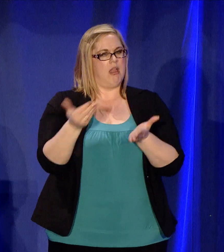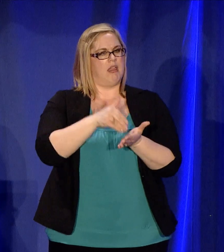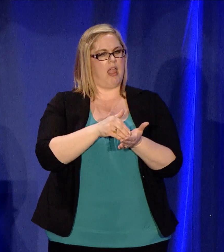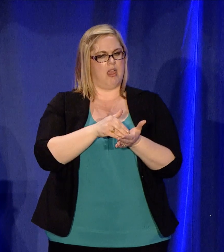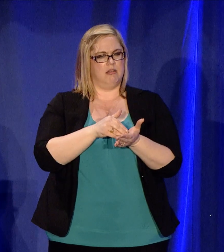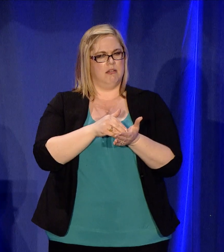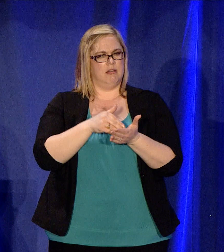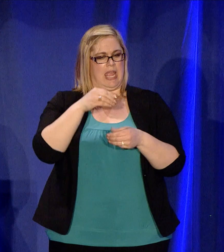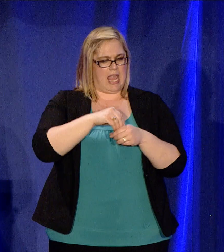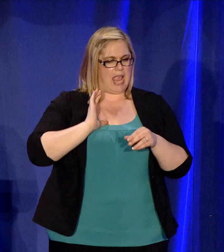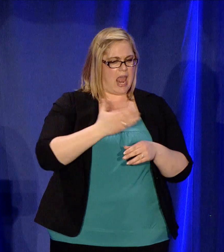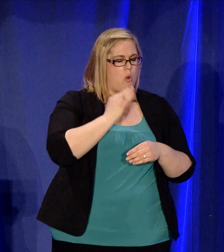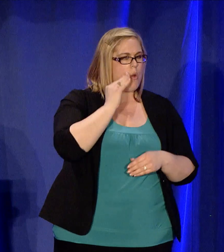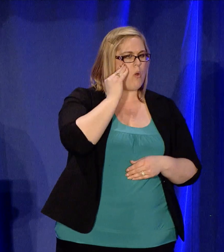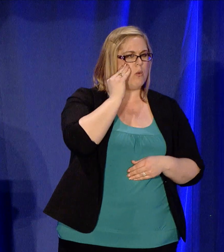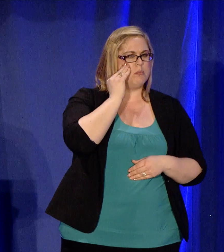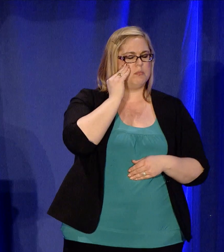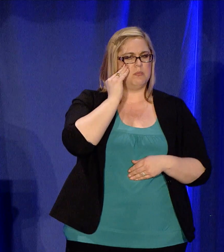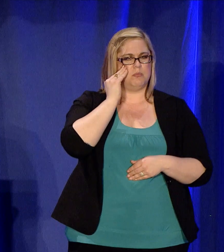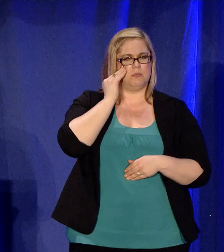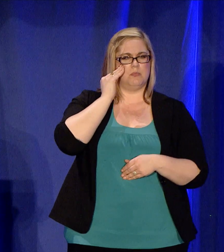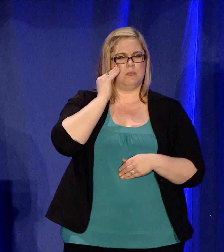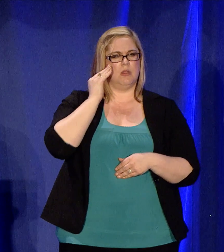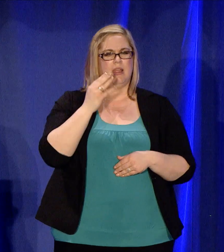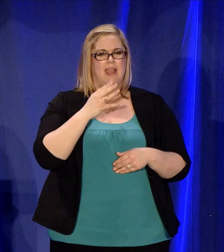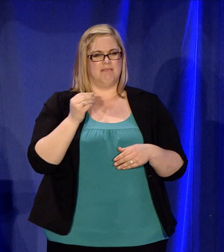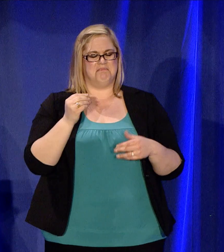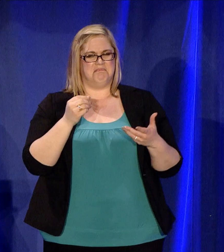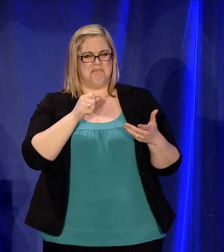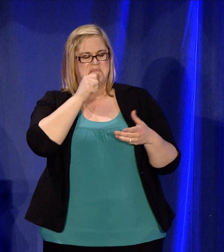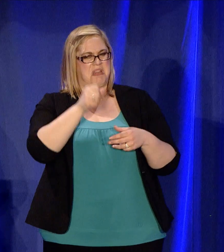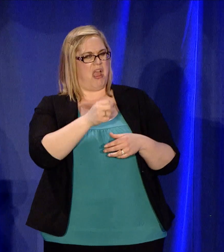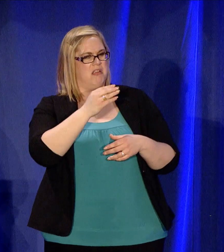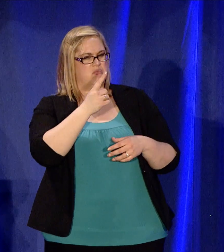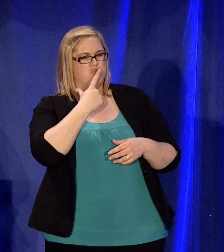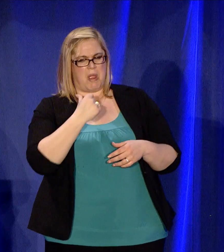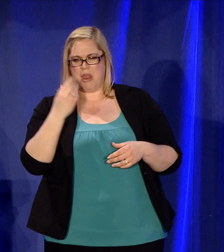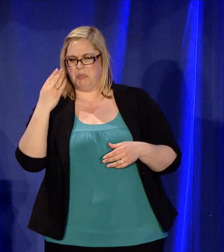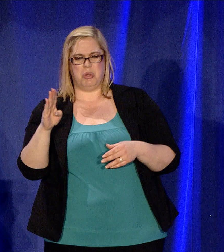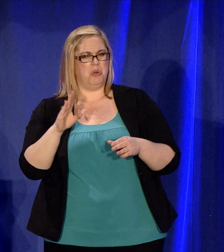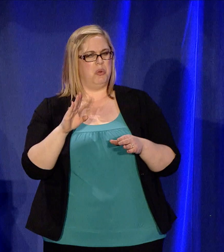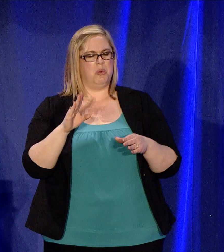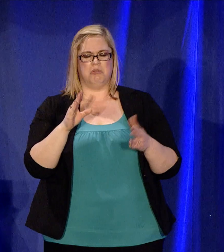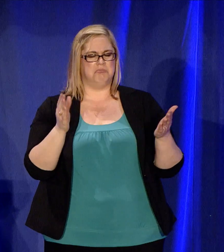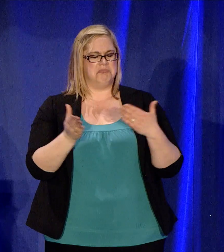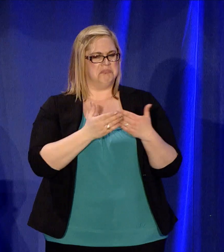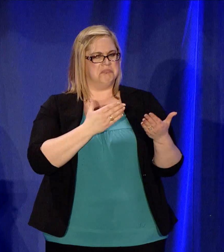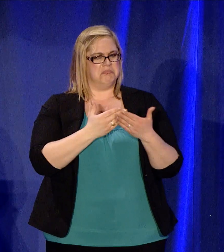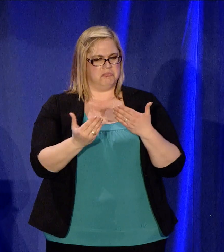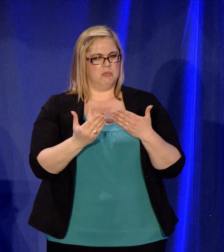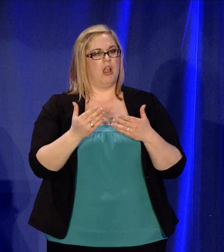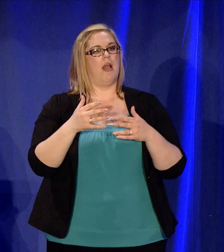homes, it is so apparent there is no red or blue. Wherever you are,